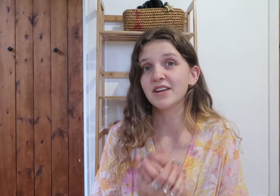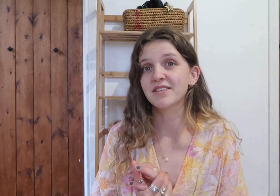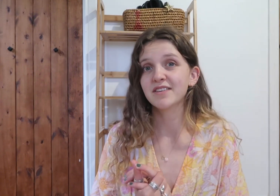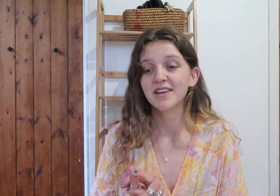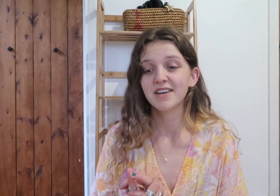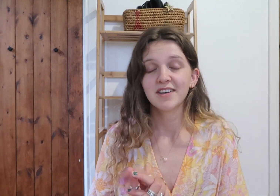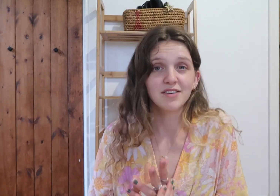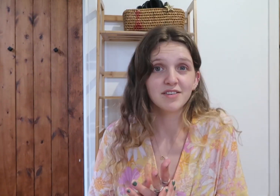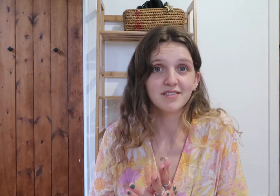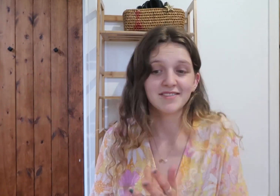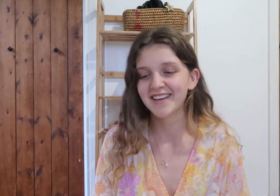and cuddle.